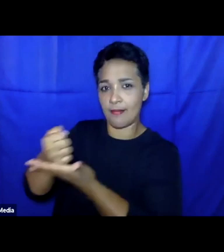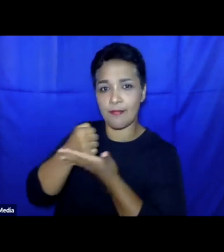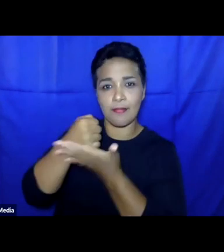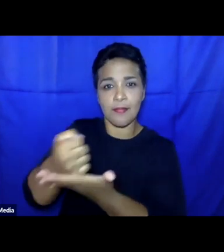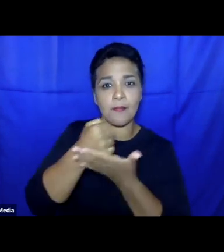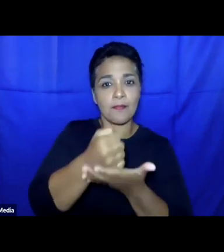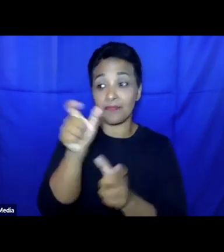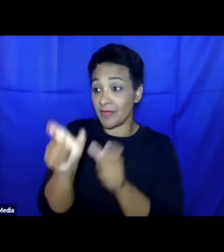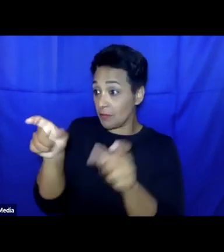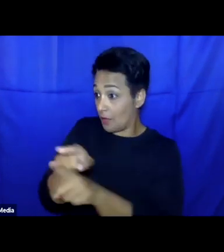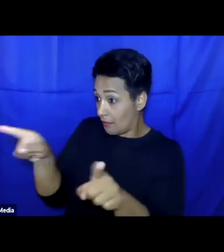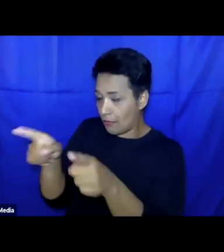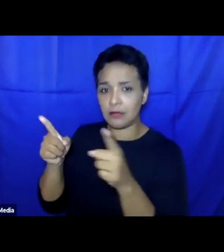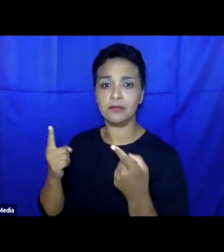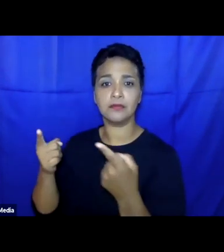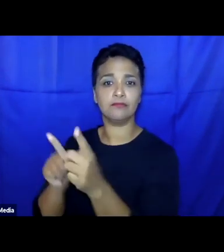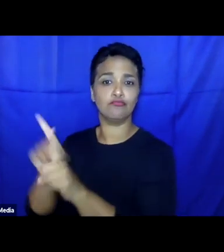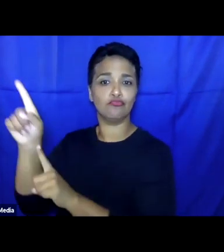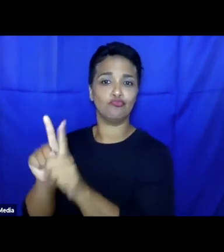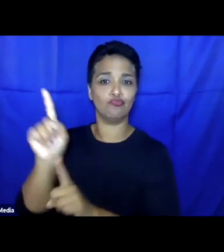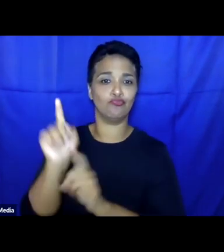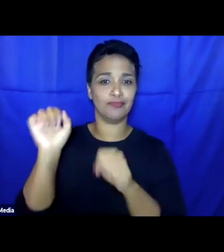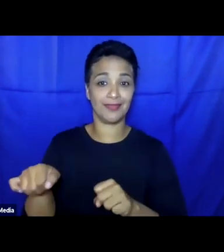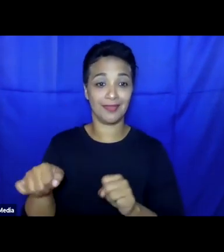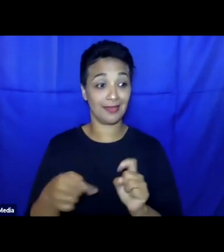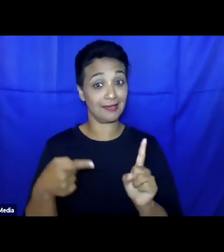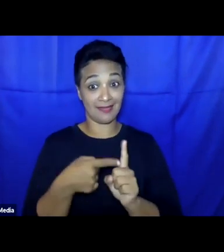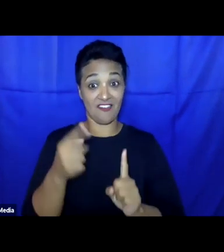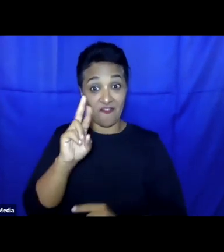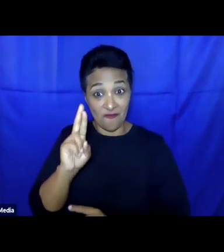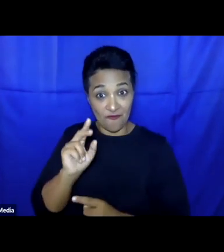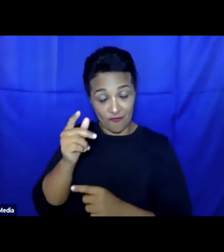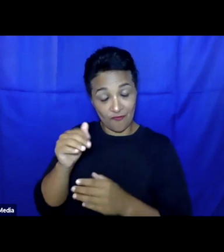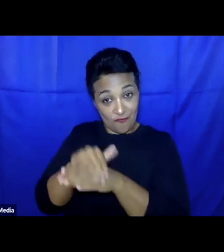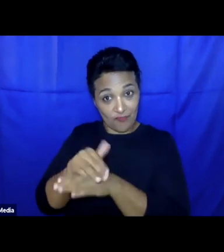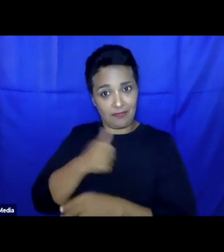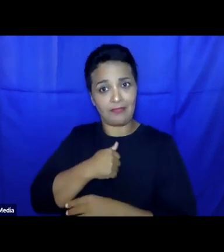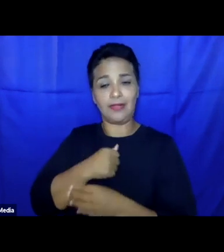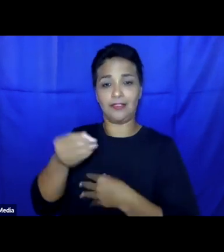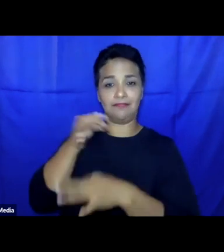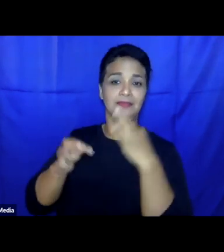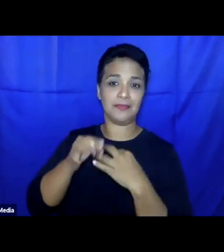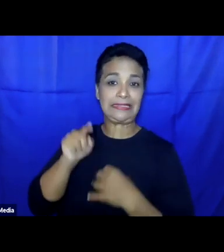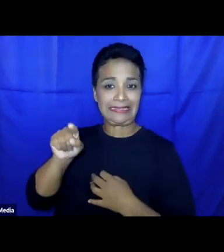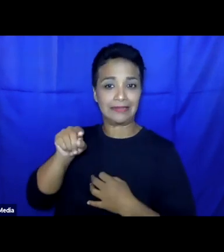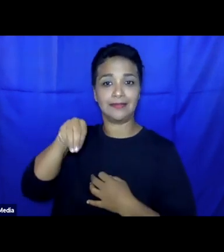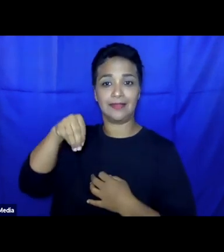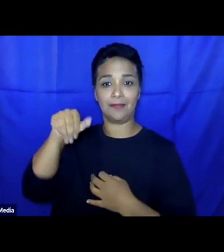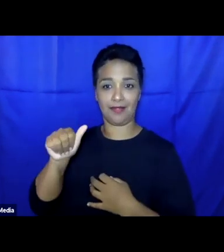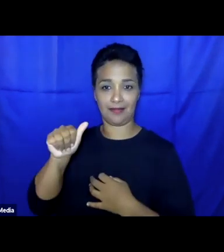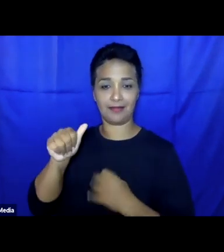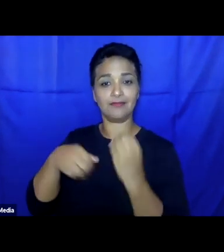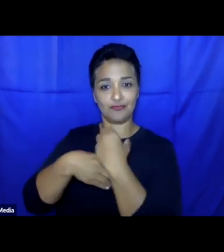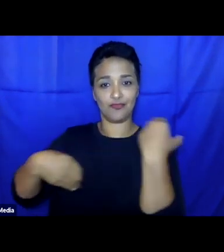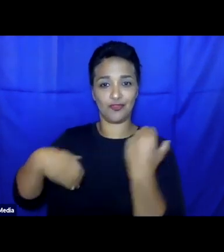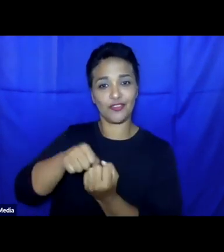is, one of the youth who has finished the BHR project as a master, education, and now